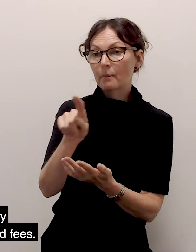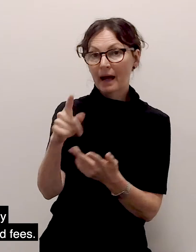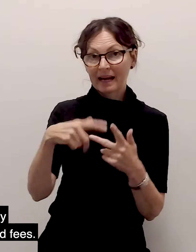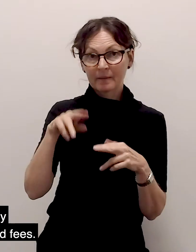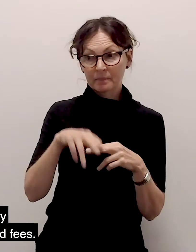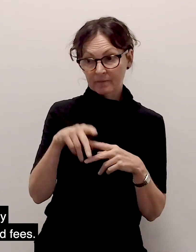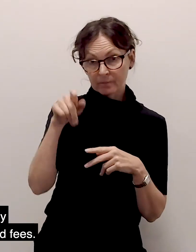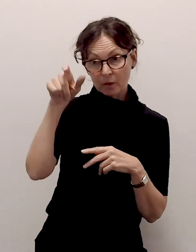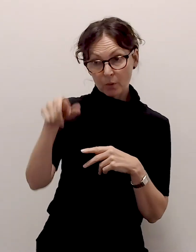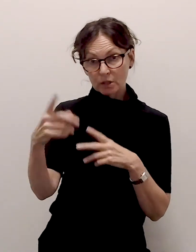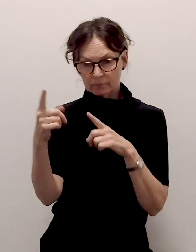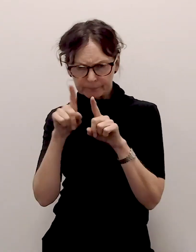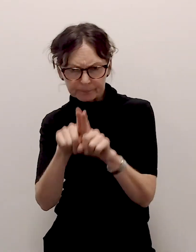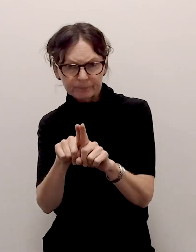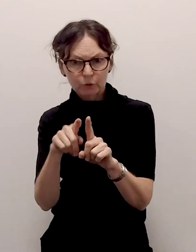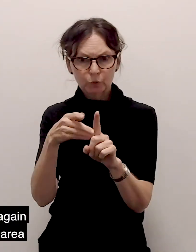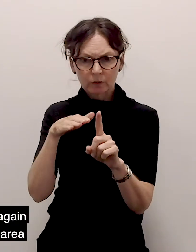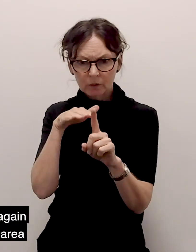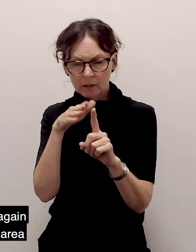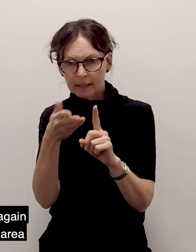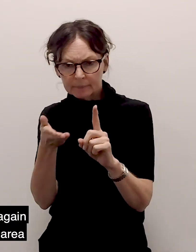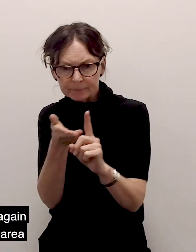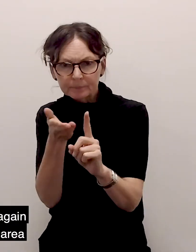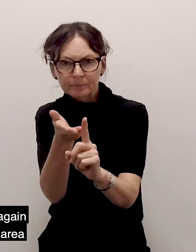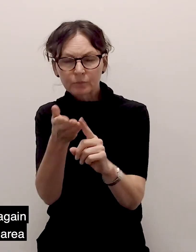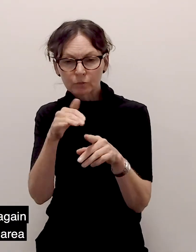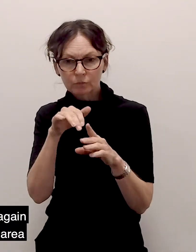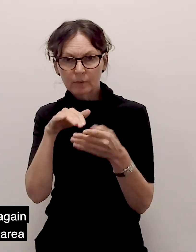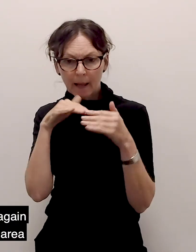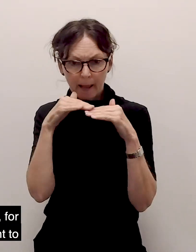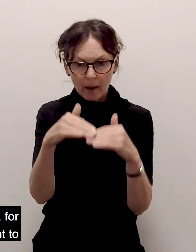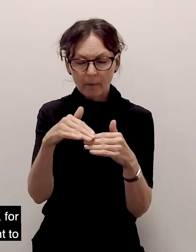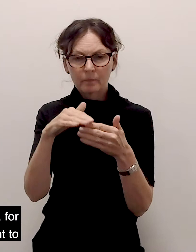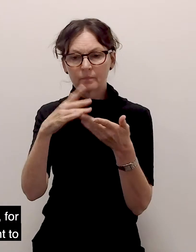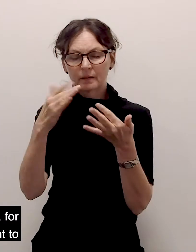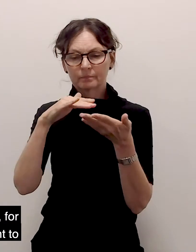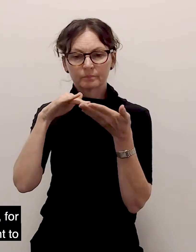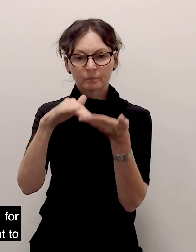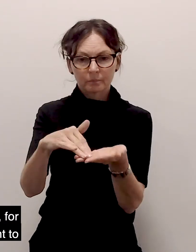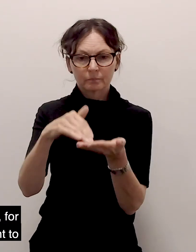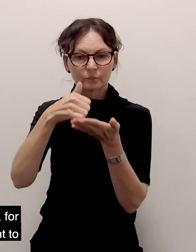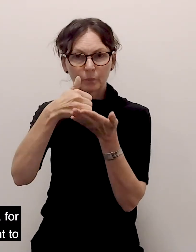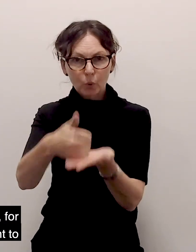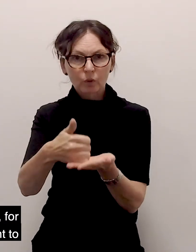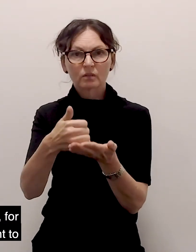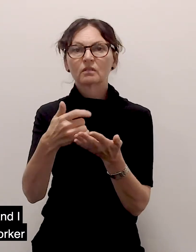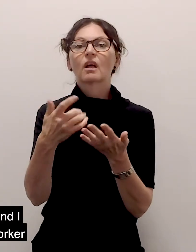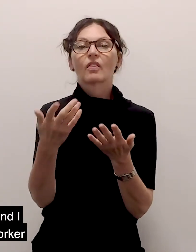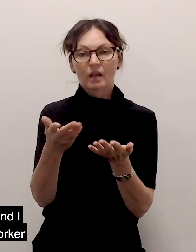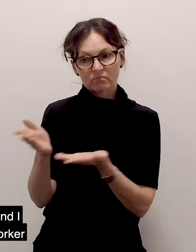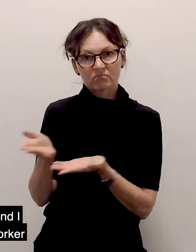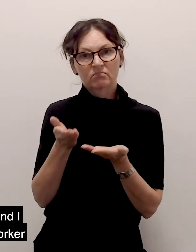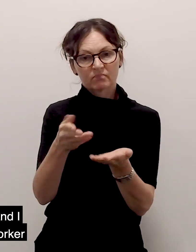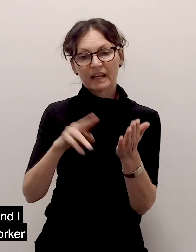charged fees. Now, I think, once again, it's a bit of a grey area, but there's often, for example, if I want to go